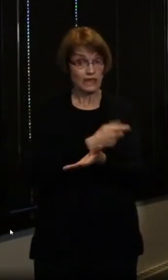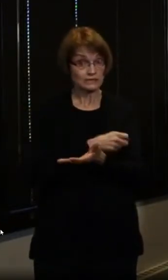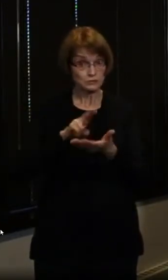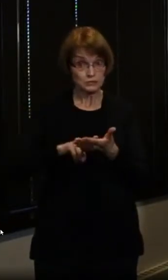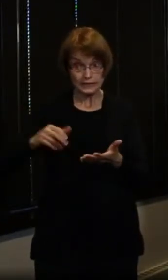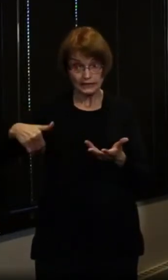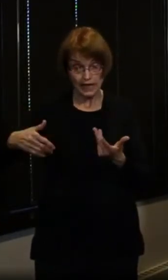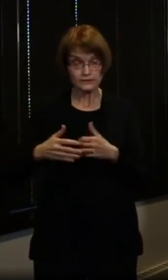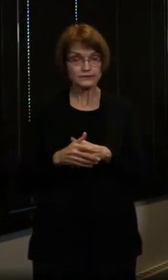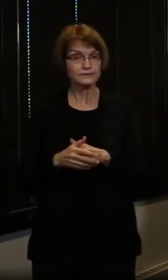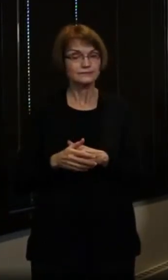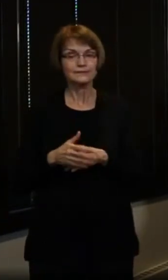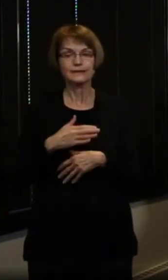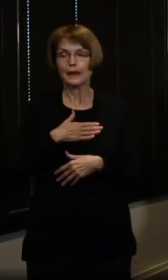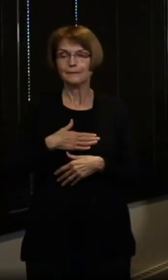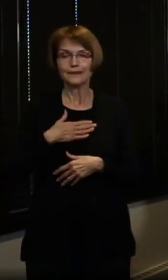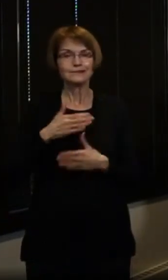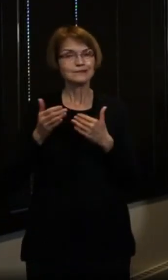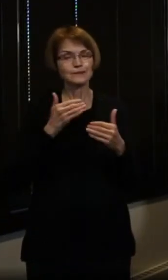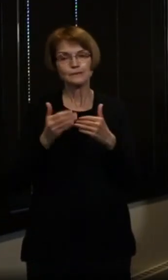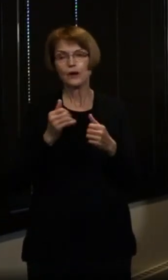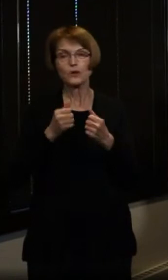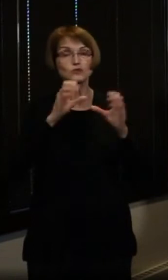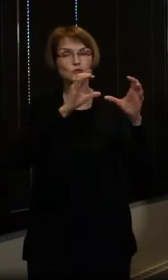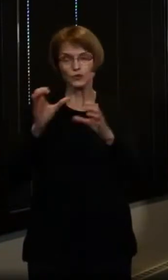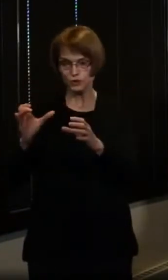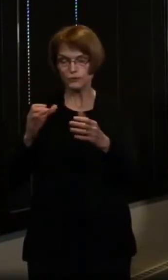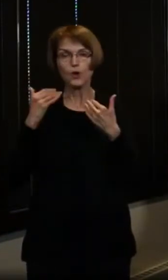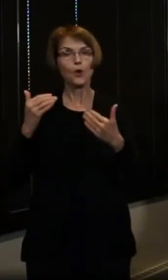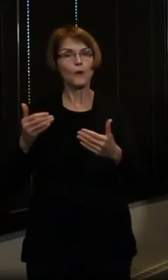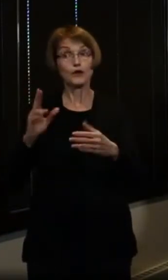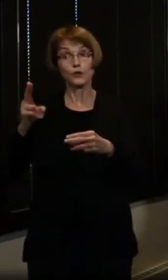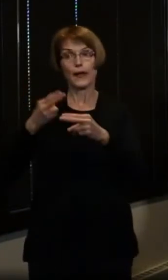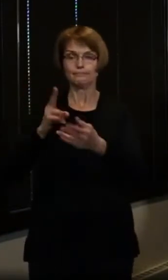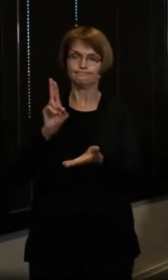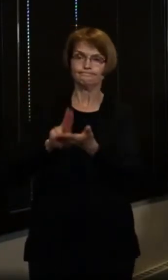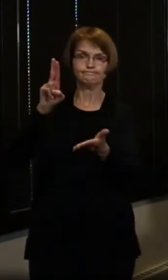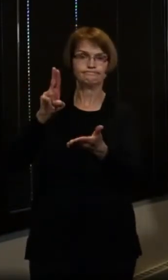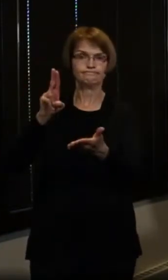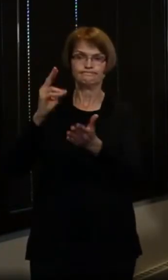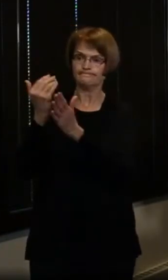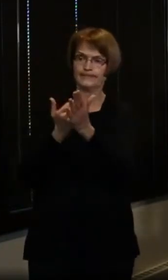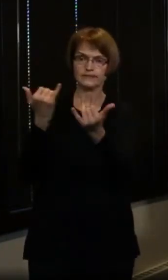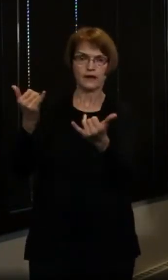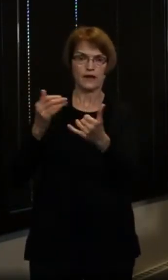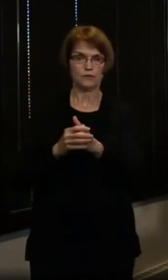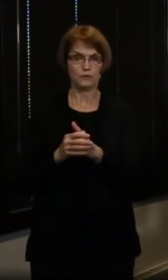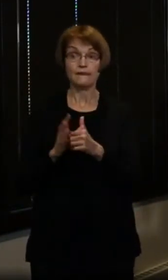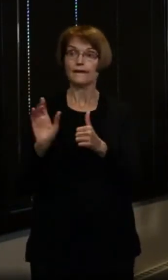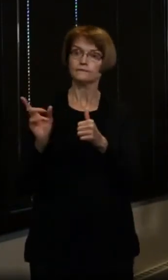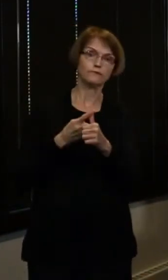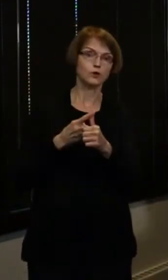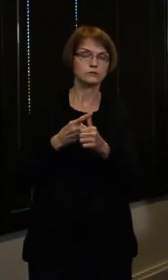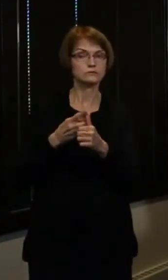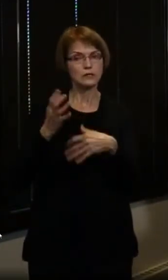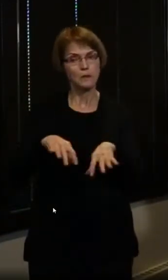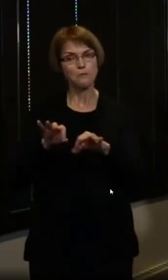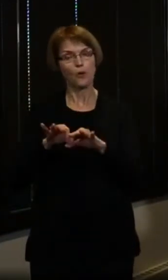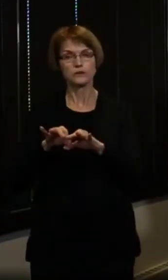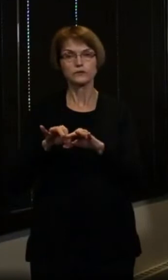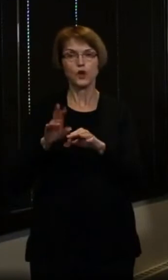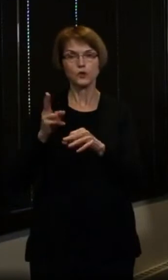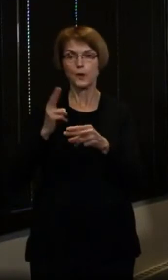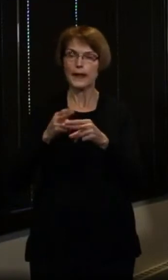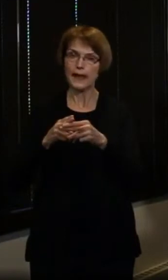vaccine. Doesn't matter which tier you're in, go ahead and get pre-registered. That's the first step in the process, get you into the